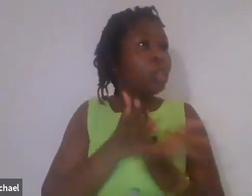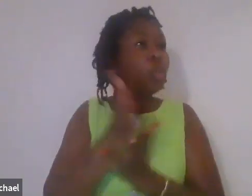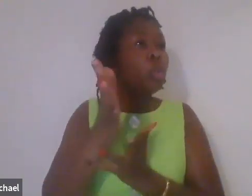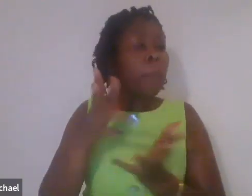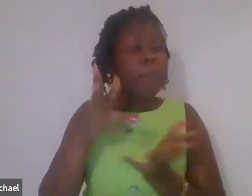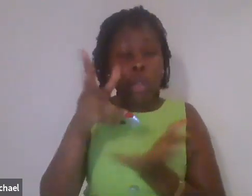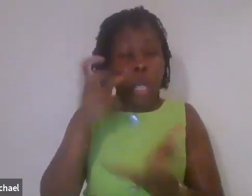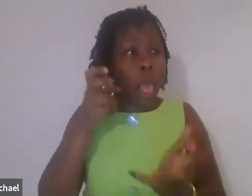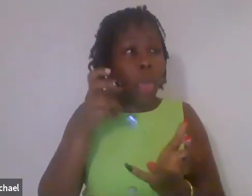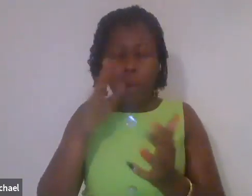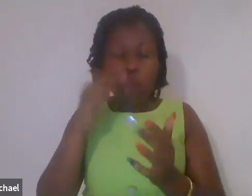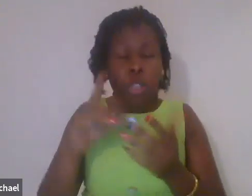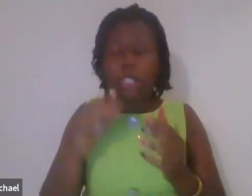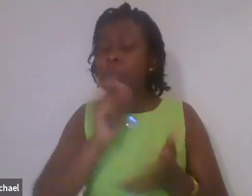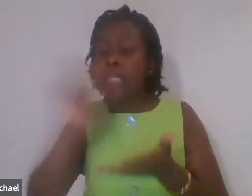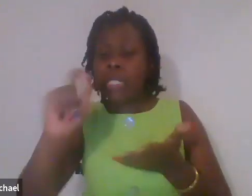I always tell people I don't hear.